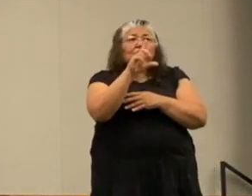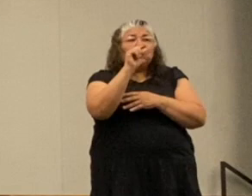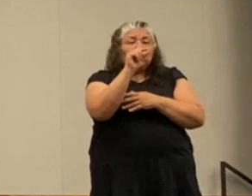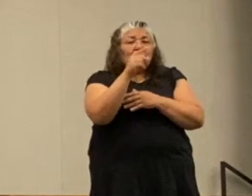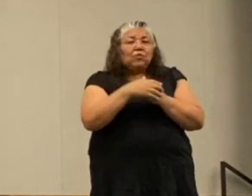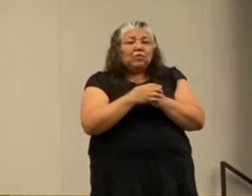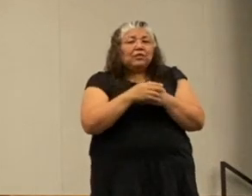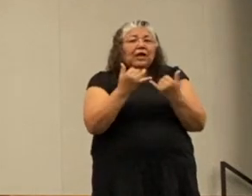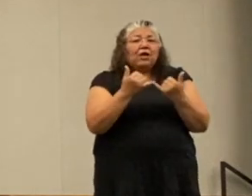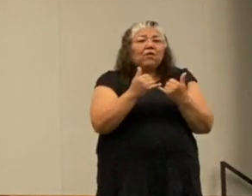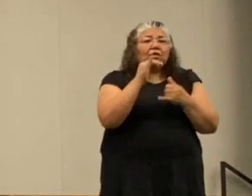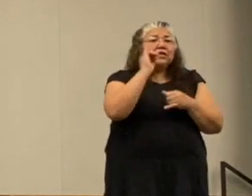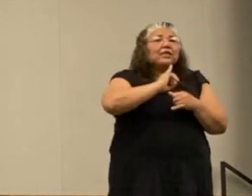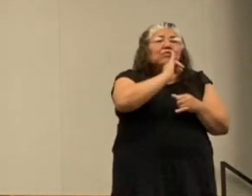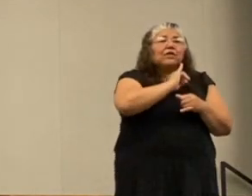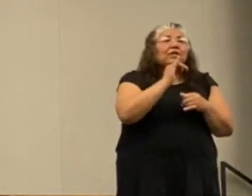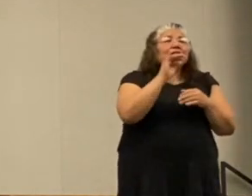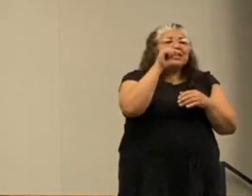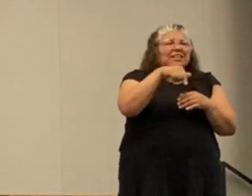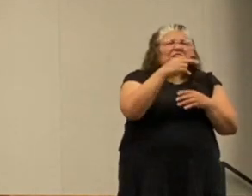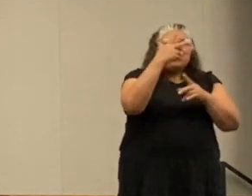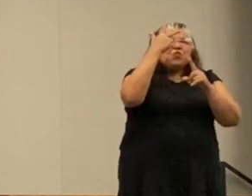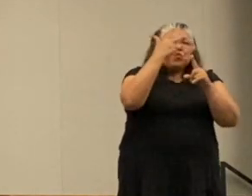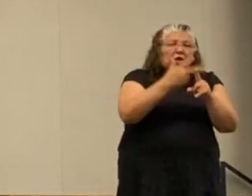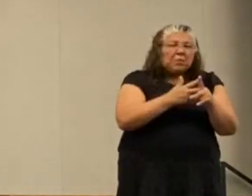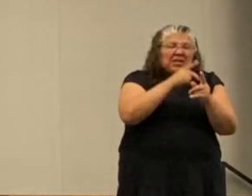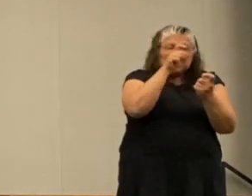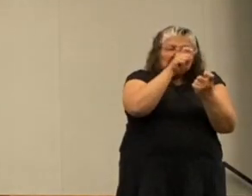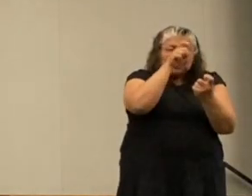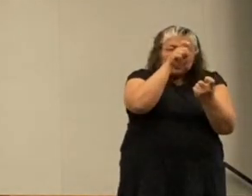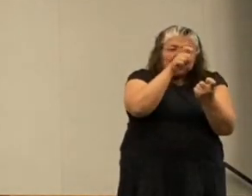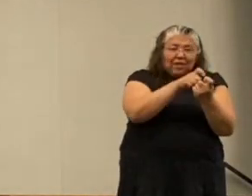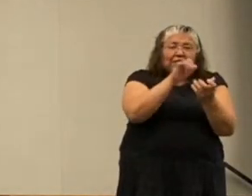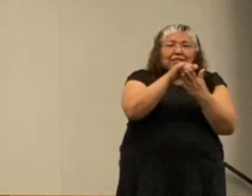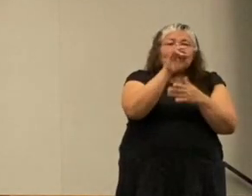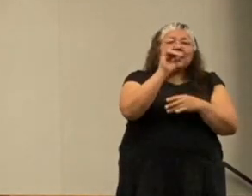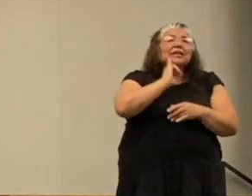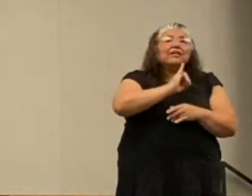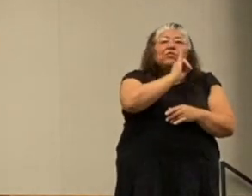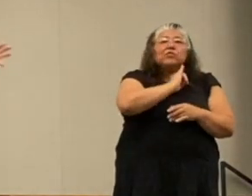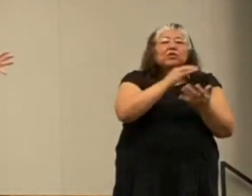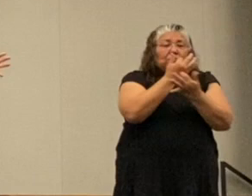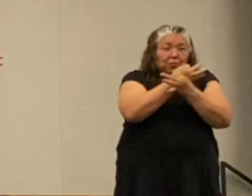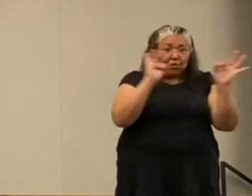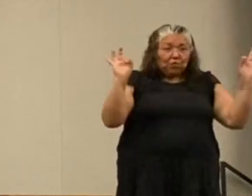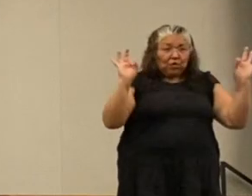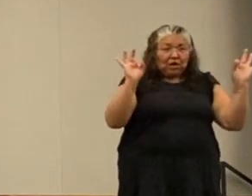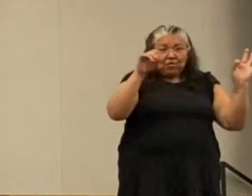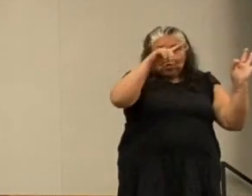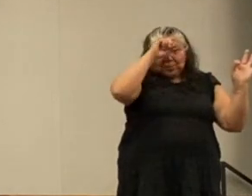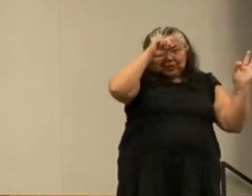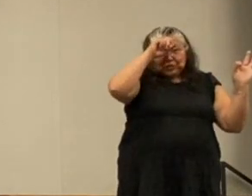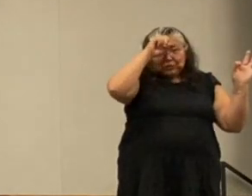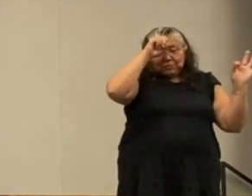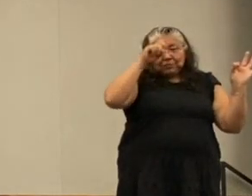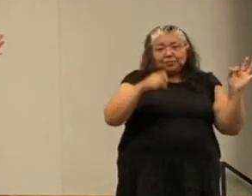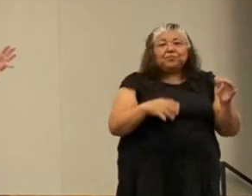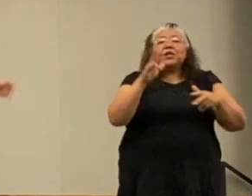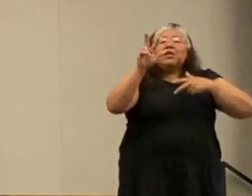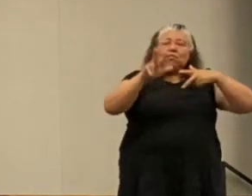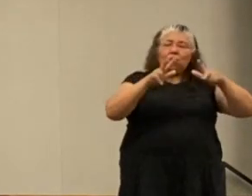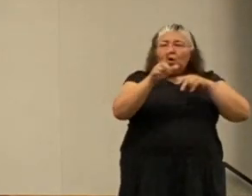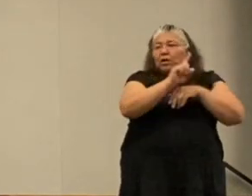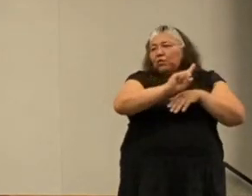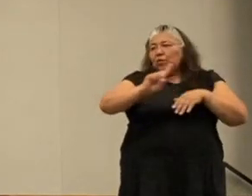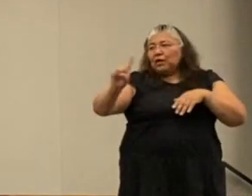is actually 3 months to the day that Israel has been freed from Egypt, that have been walked